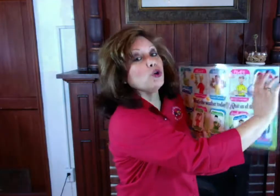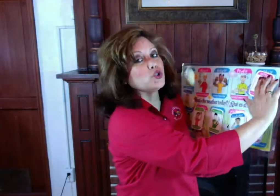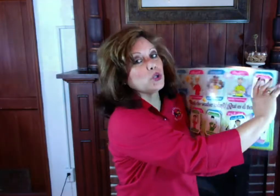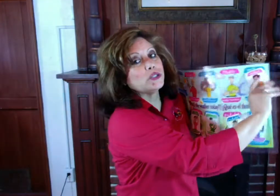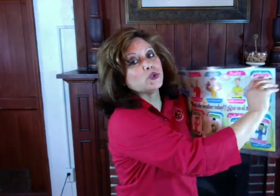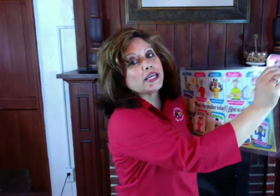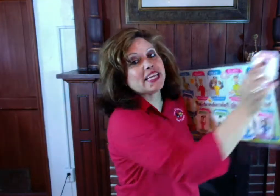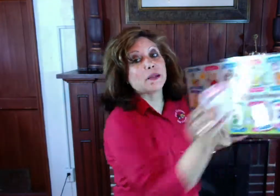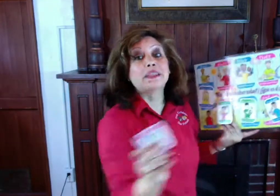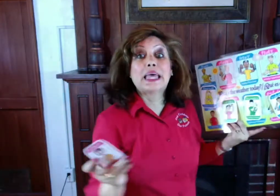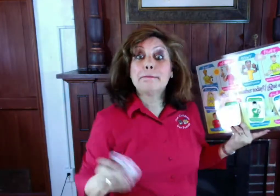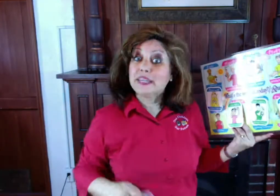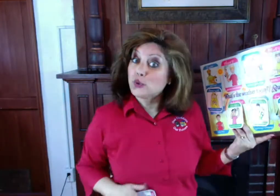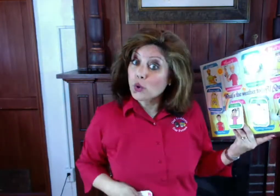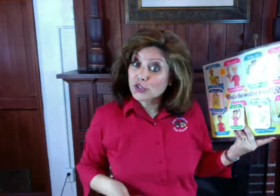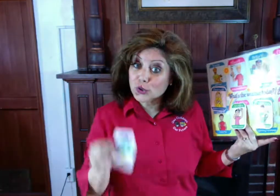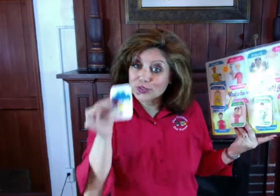tempestuoso. Let's do that again. Tempestuoso.